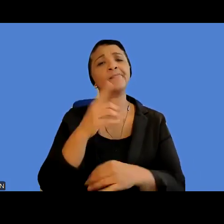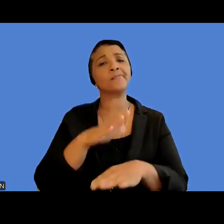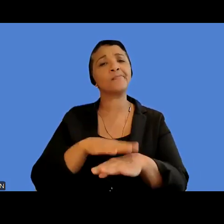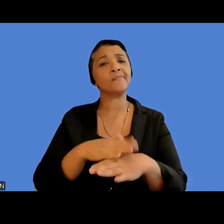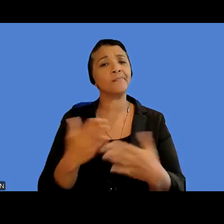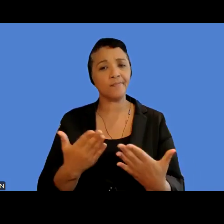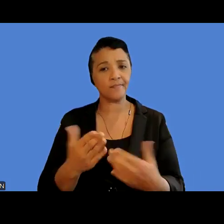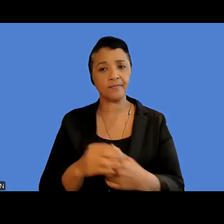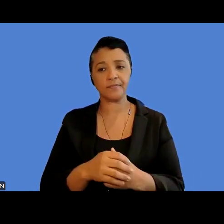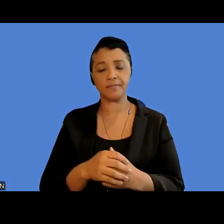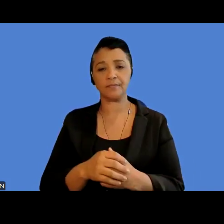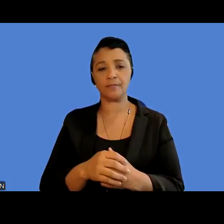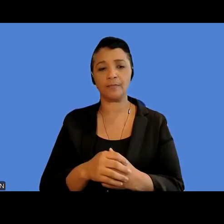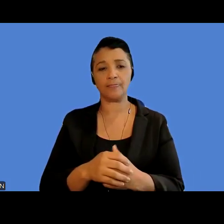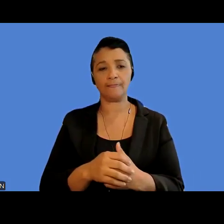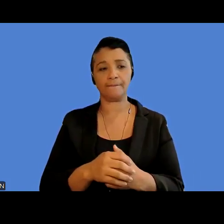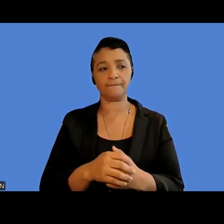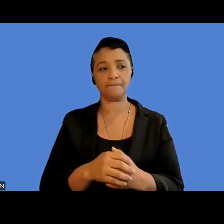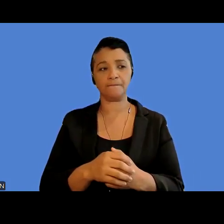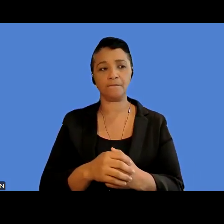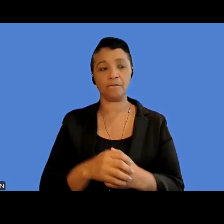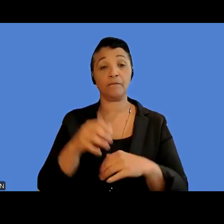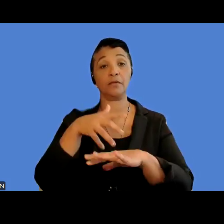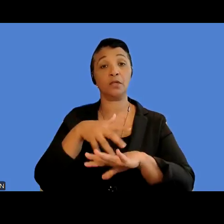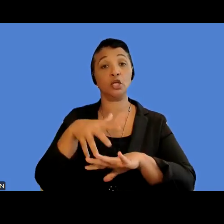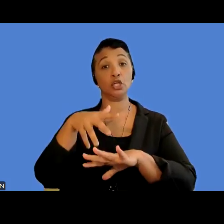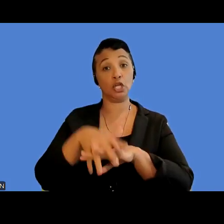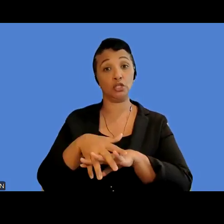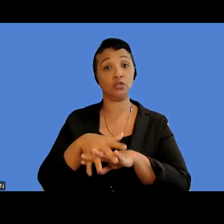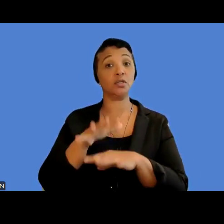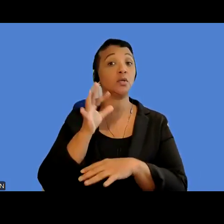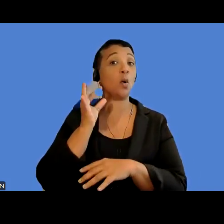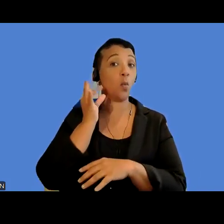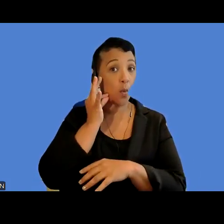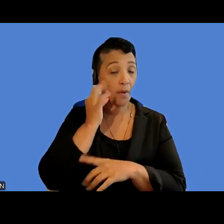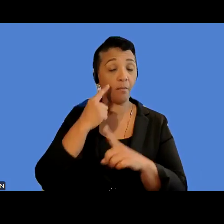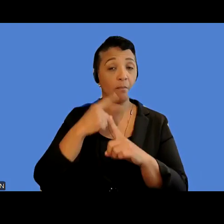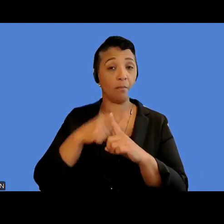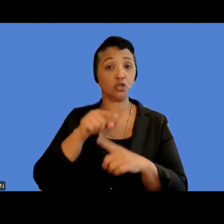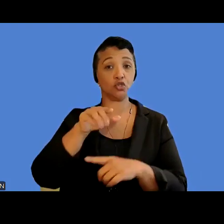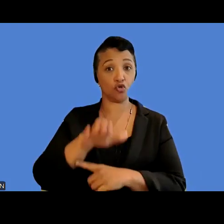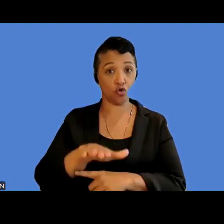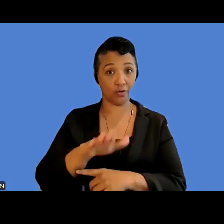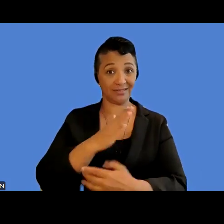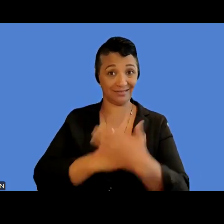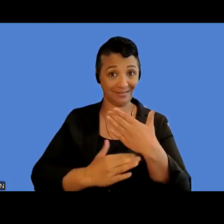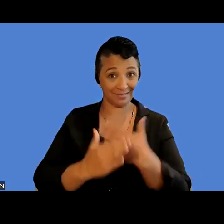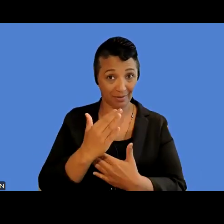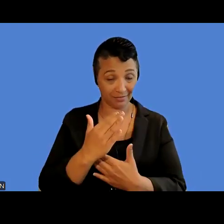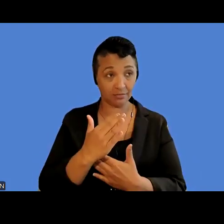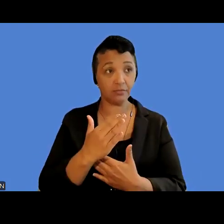says, when it comes to Indigenous women and girls with disabilities,